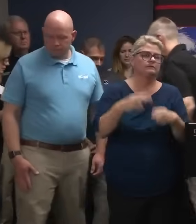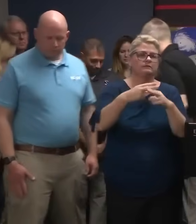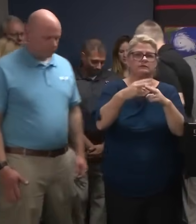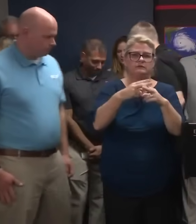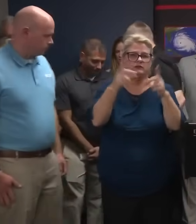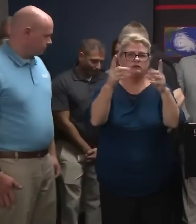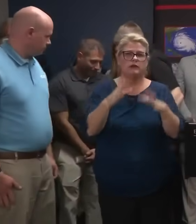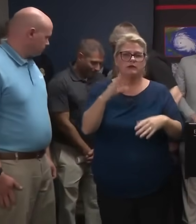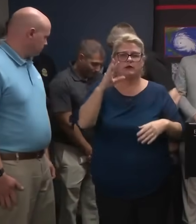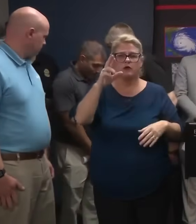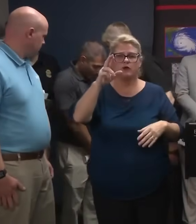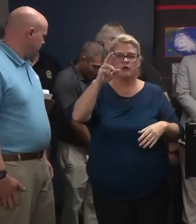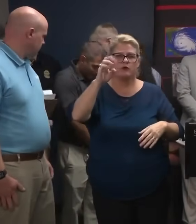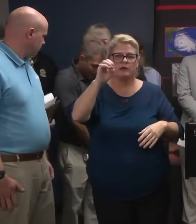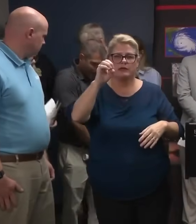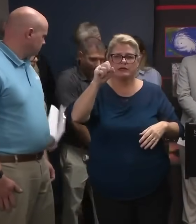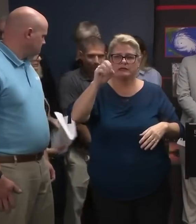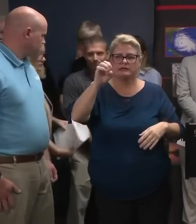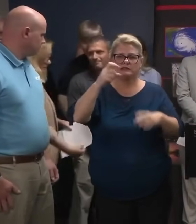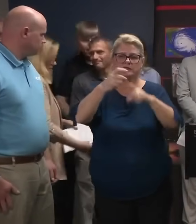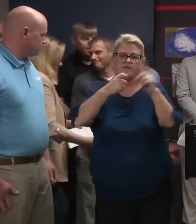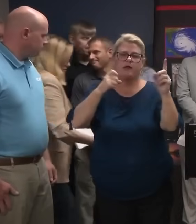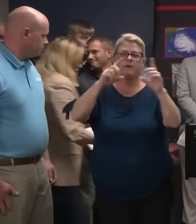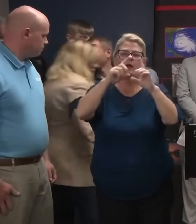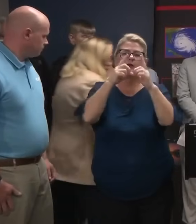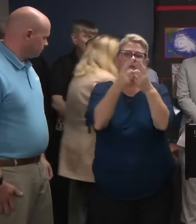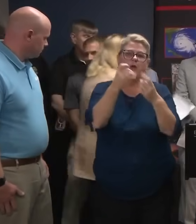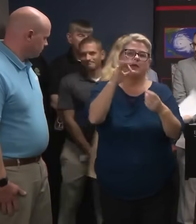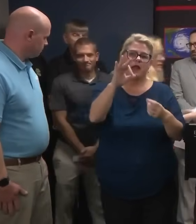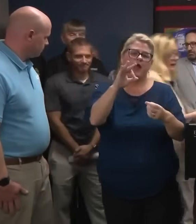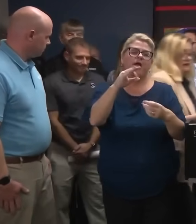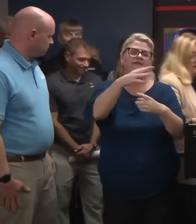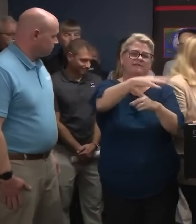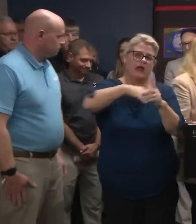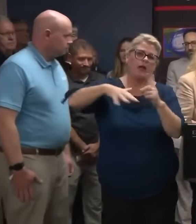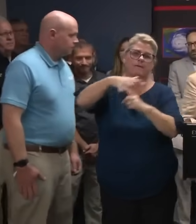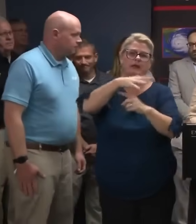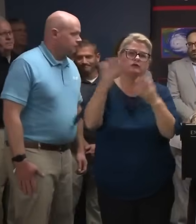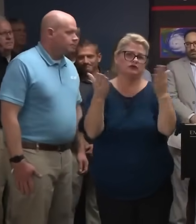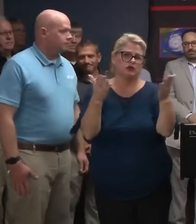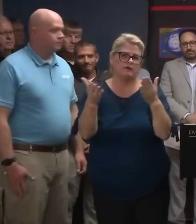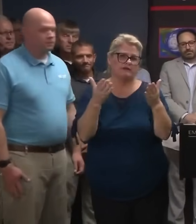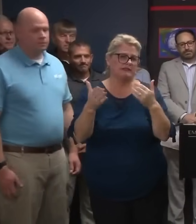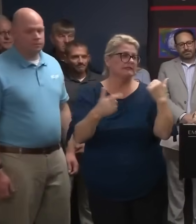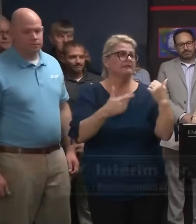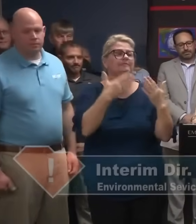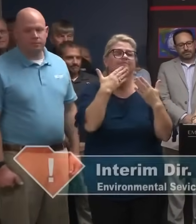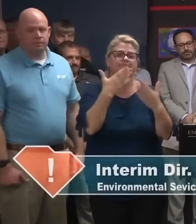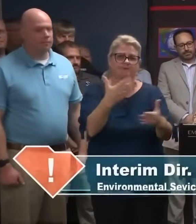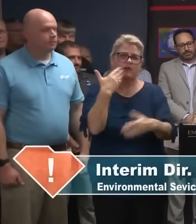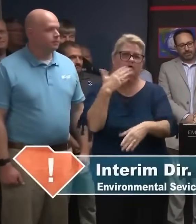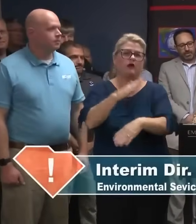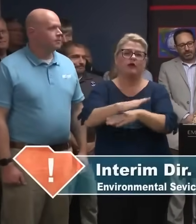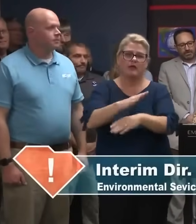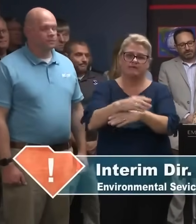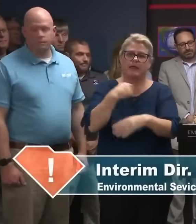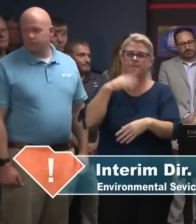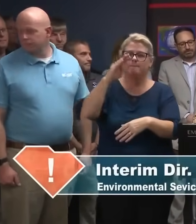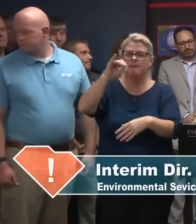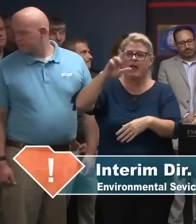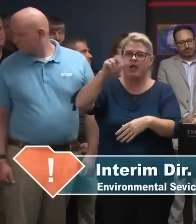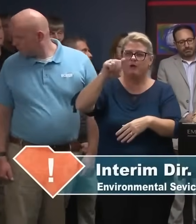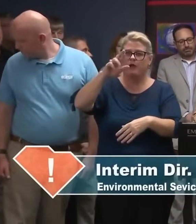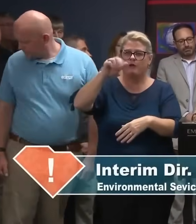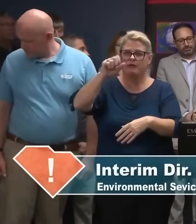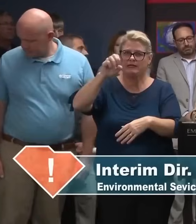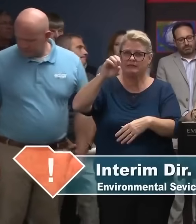Myra Reese, South Carolina Department of Environmental Services. Thank you, Governor. Good afternoon, Myra Reese, Department of